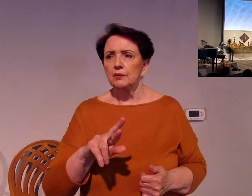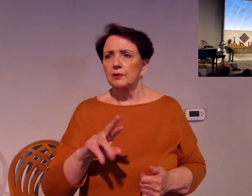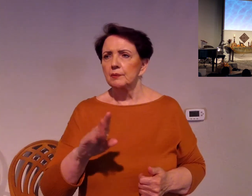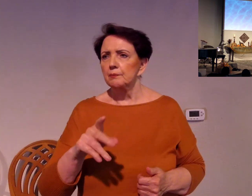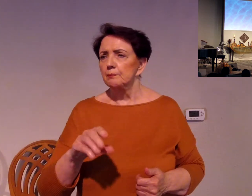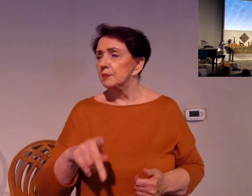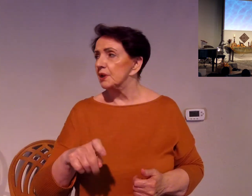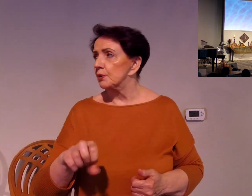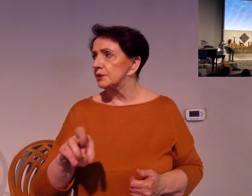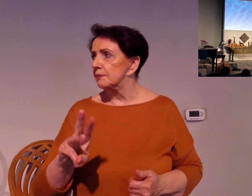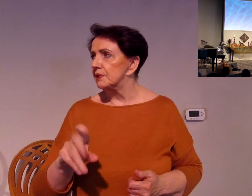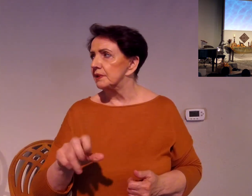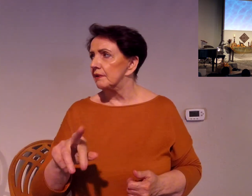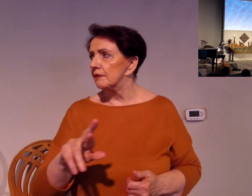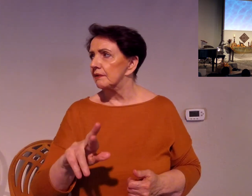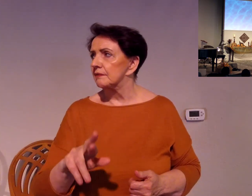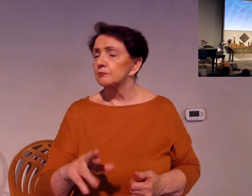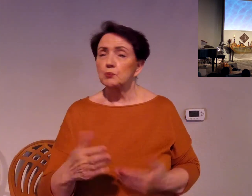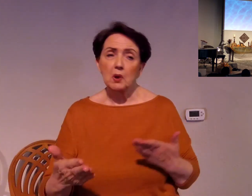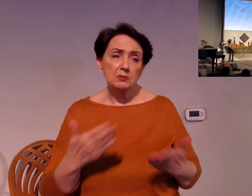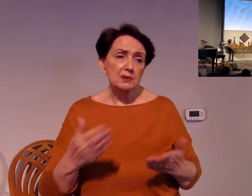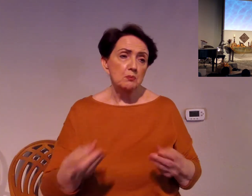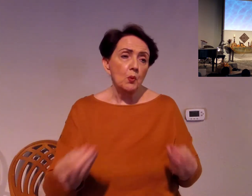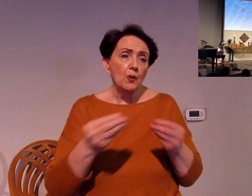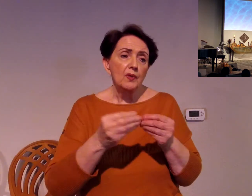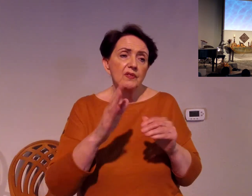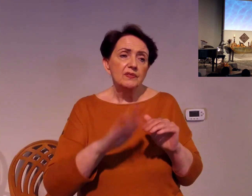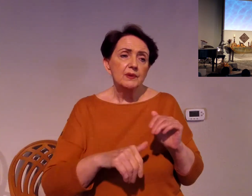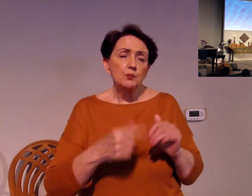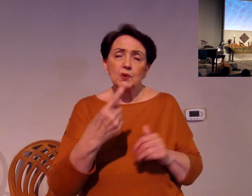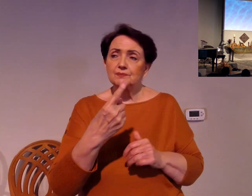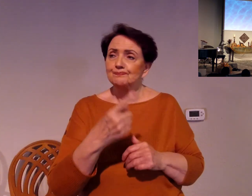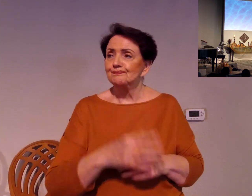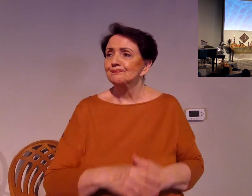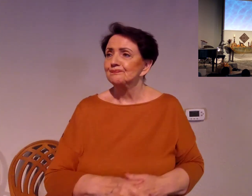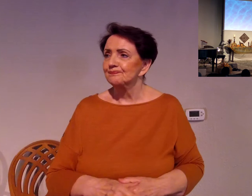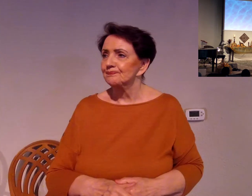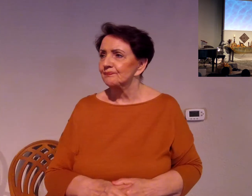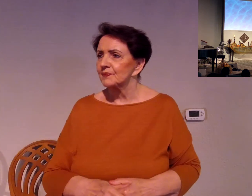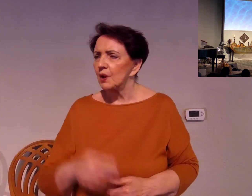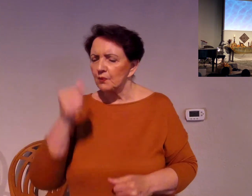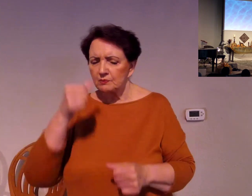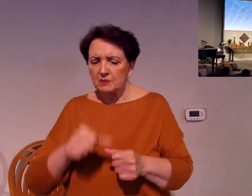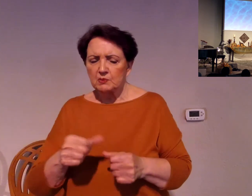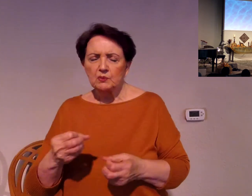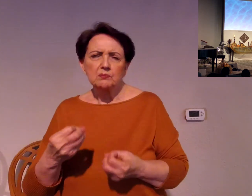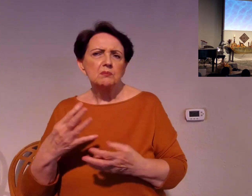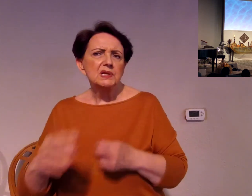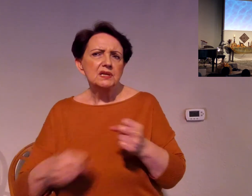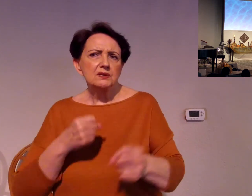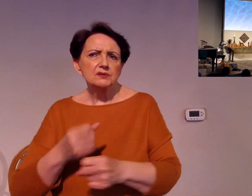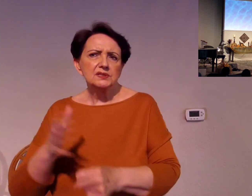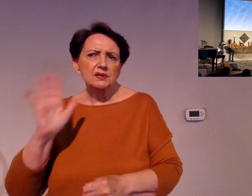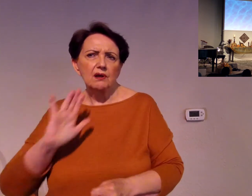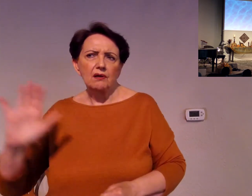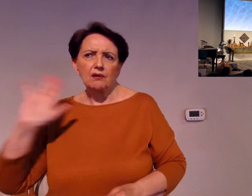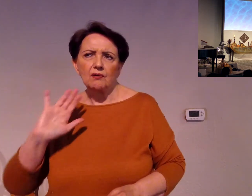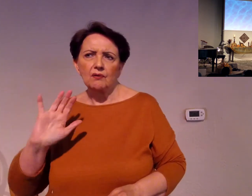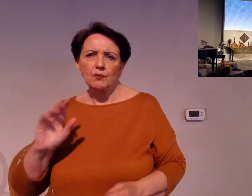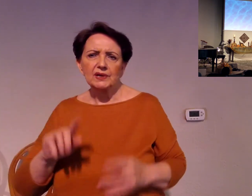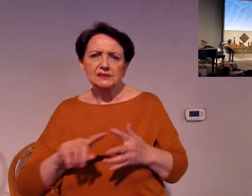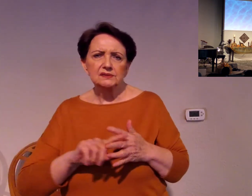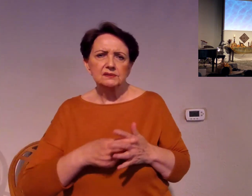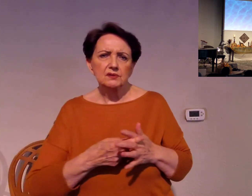I suspect more than one, right? I remember years ago when I